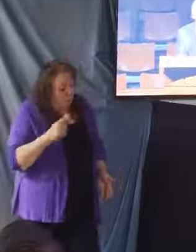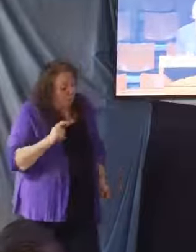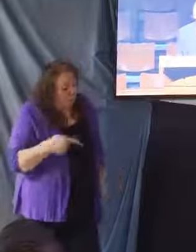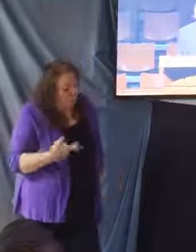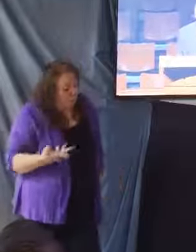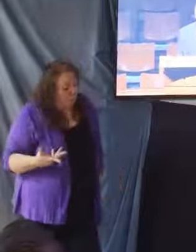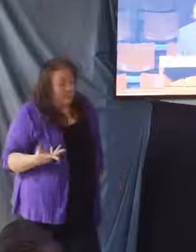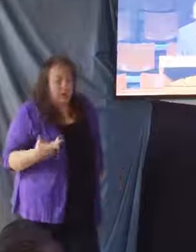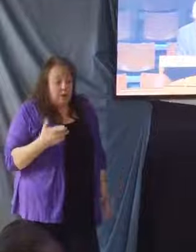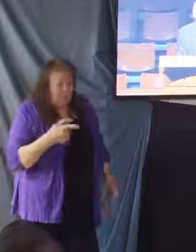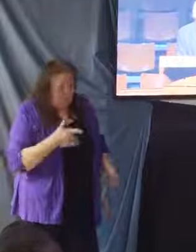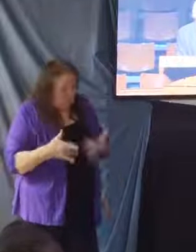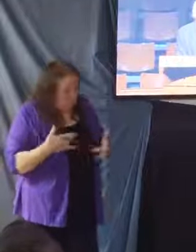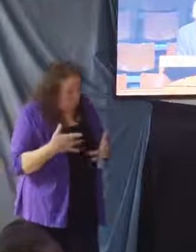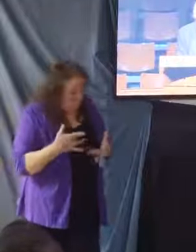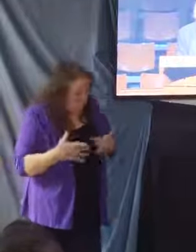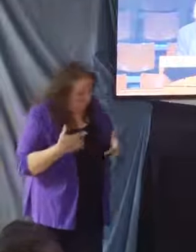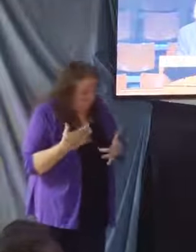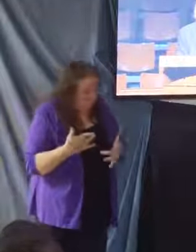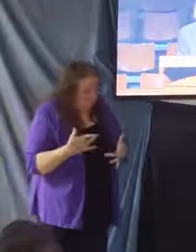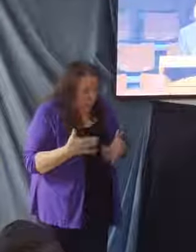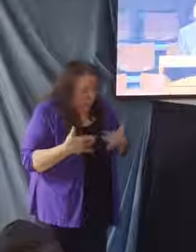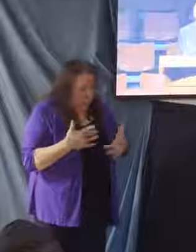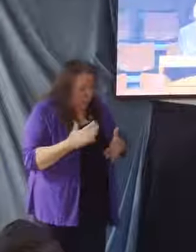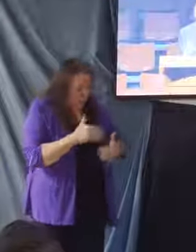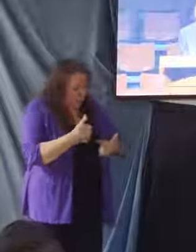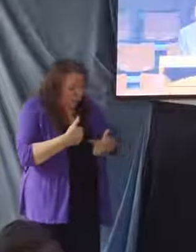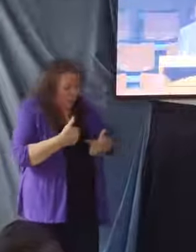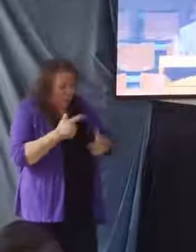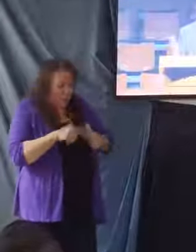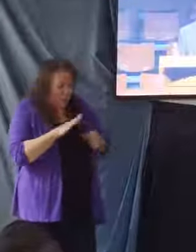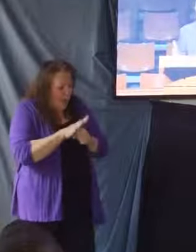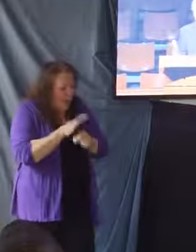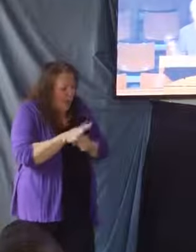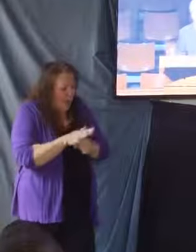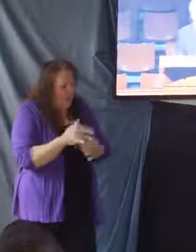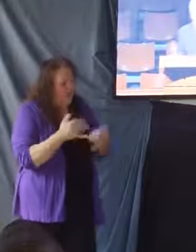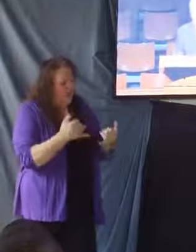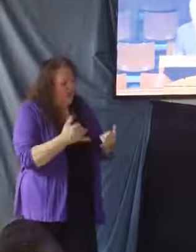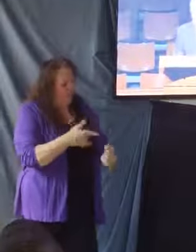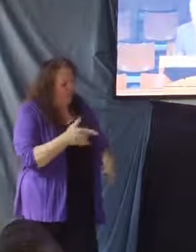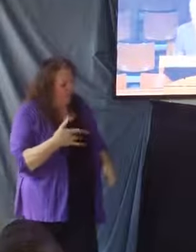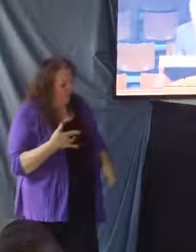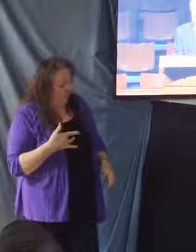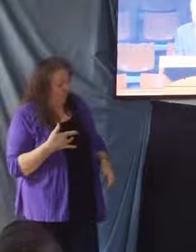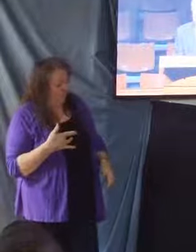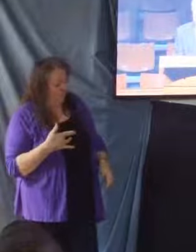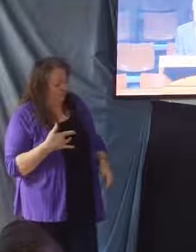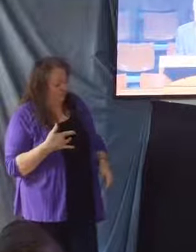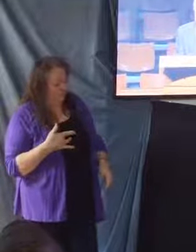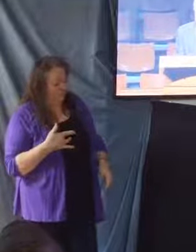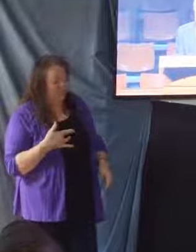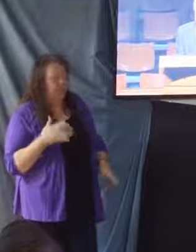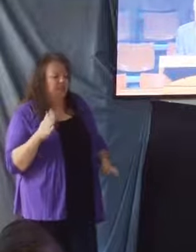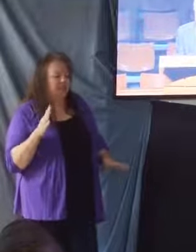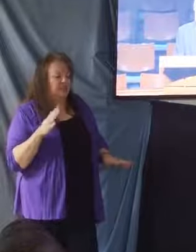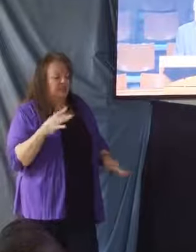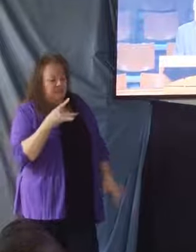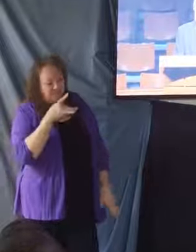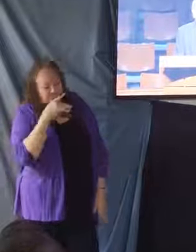things that you found thrilling, that thrilled your soul, that you couldn't get enough of, now it's a little bit